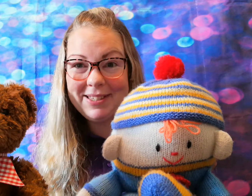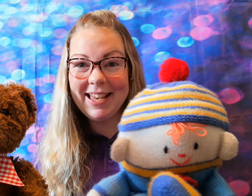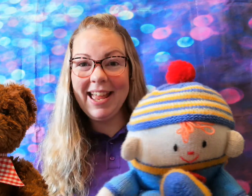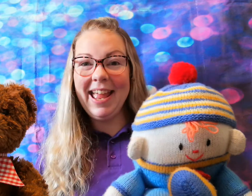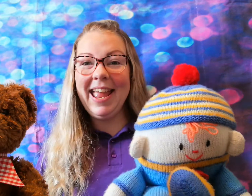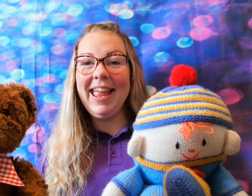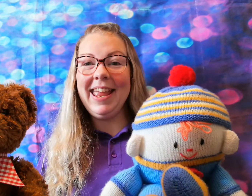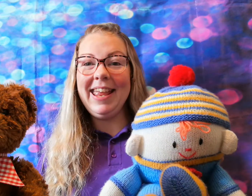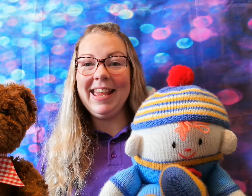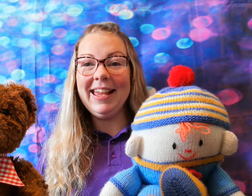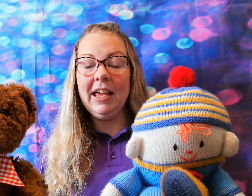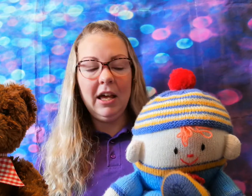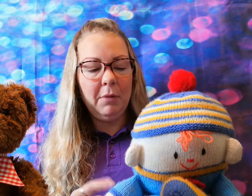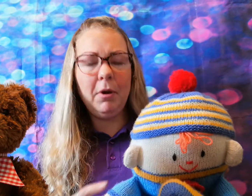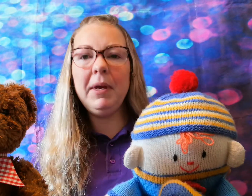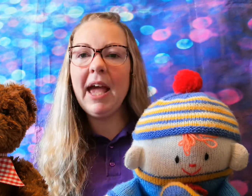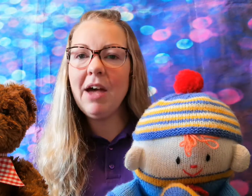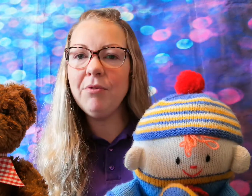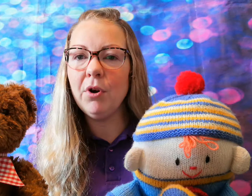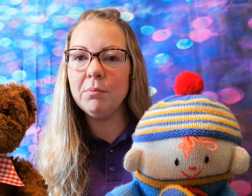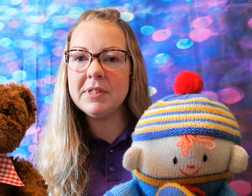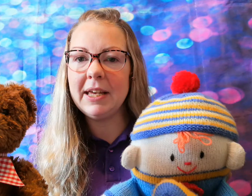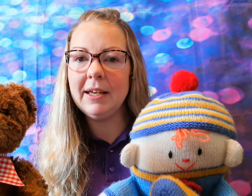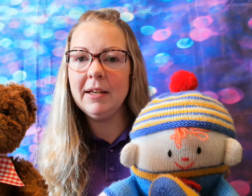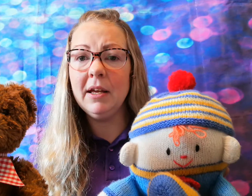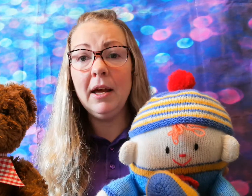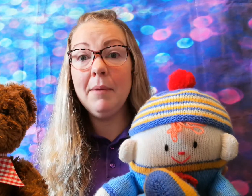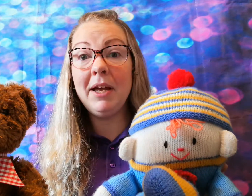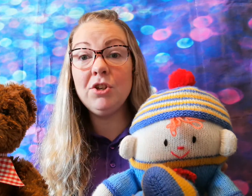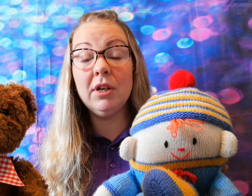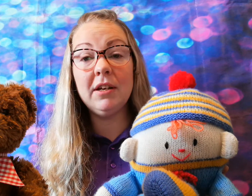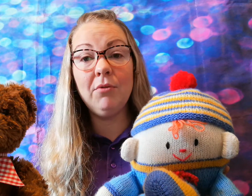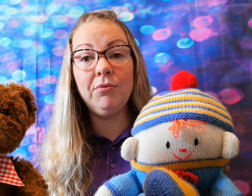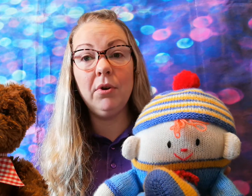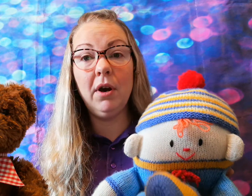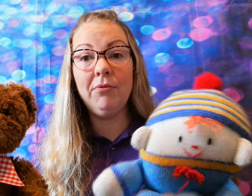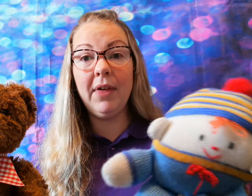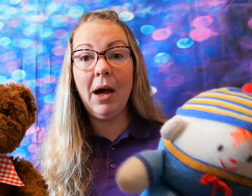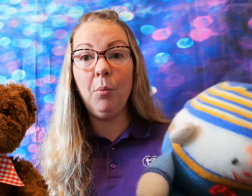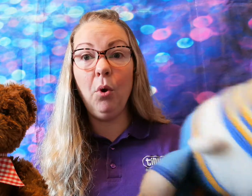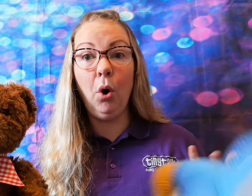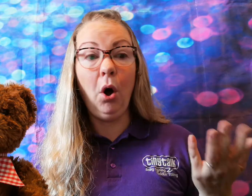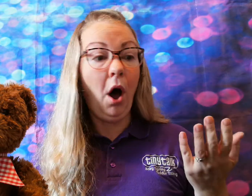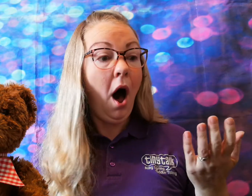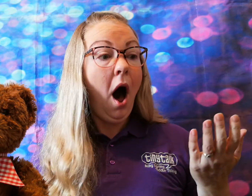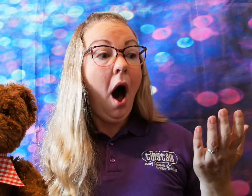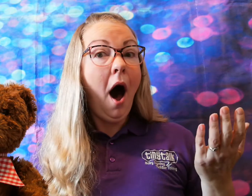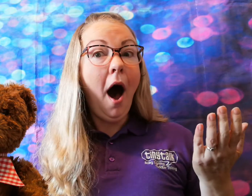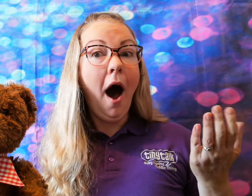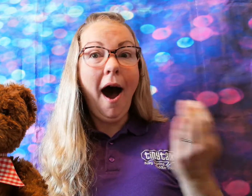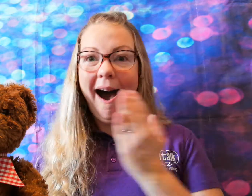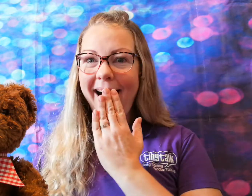Dumpty. But be careful, Humpty. Make sure you don't fall off that wall.